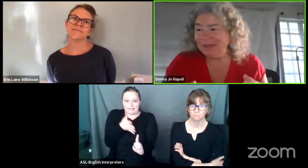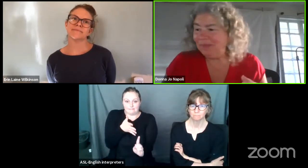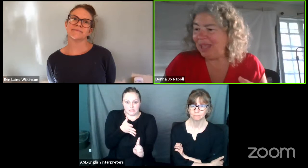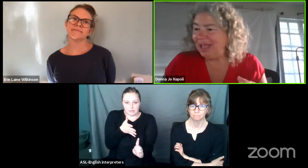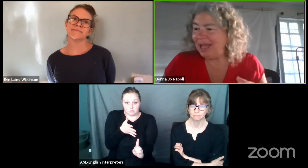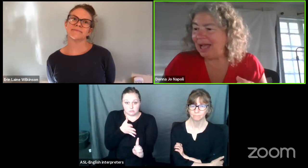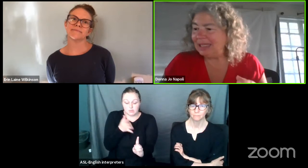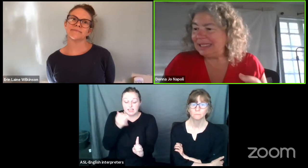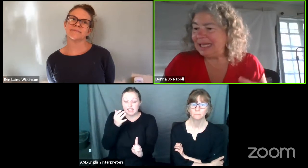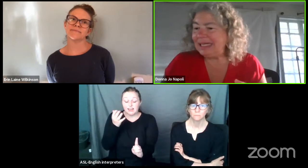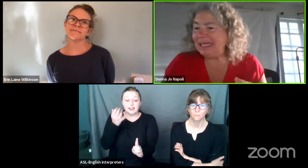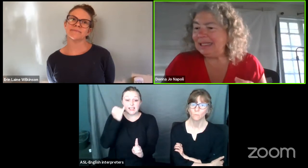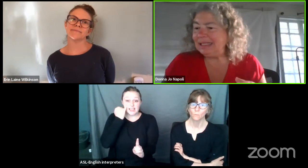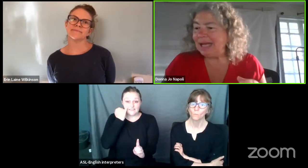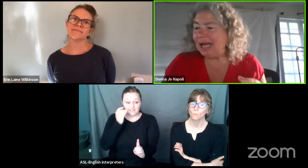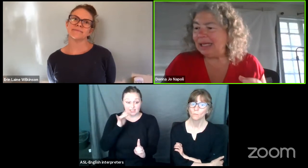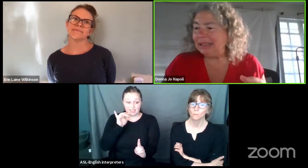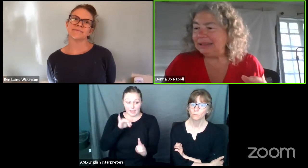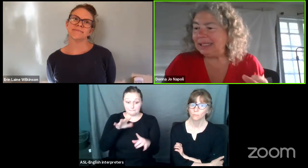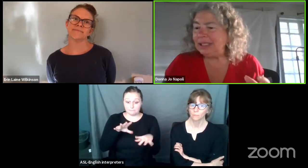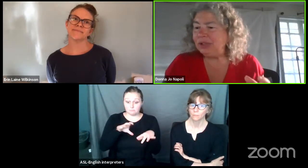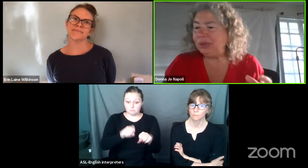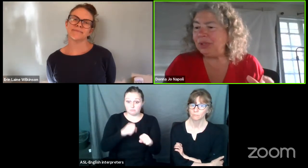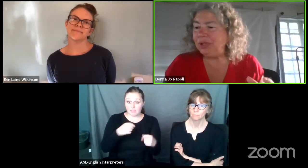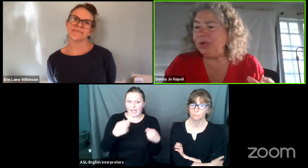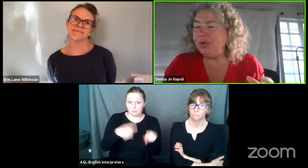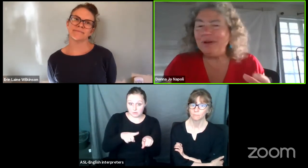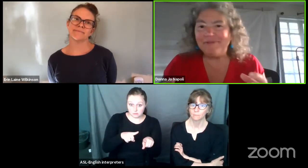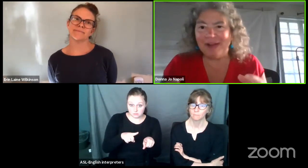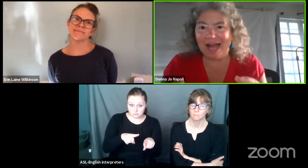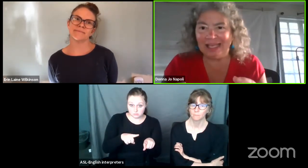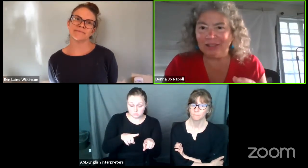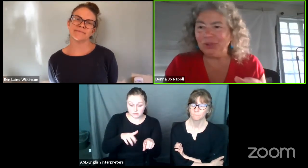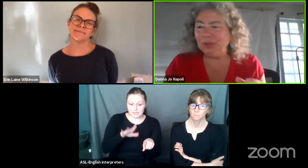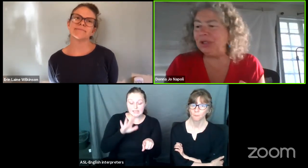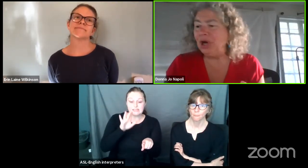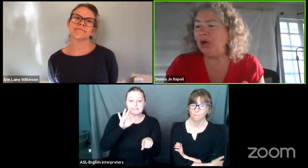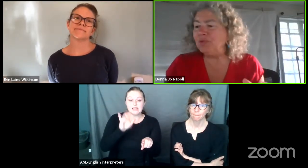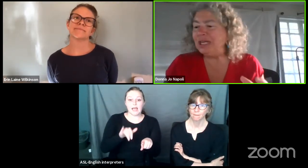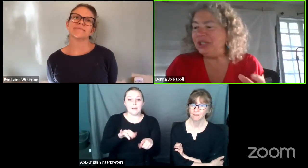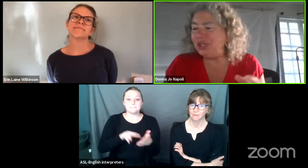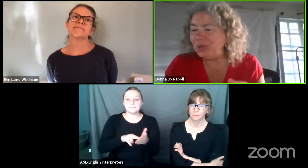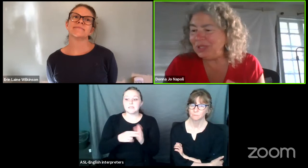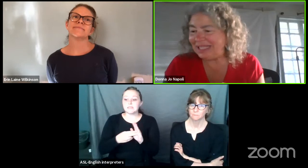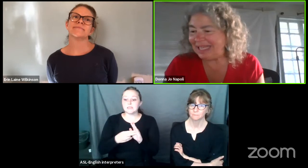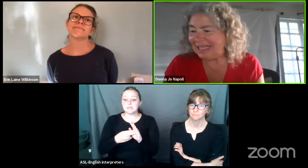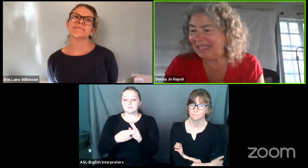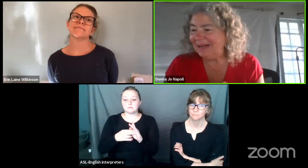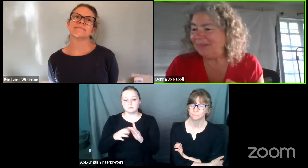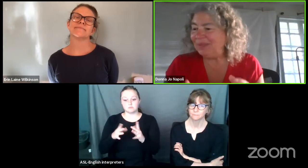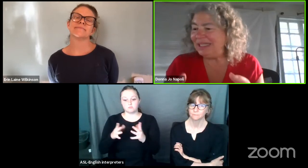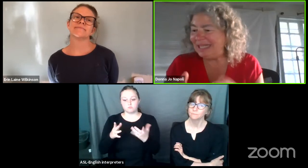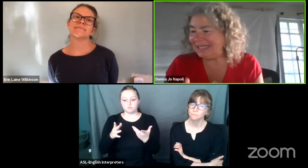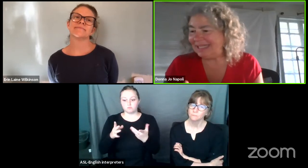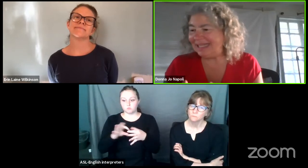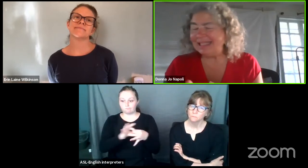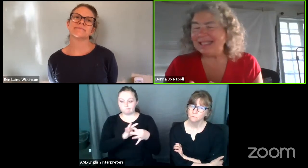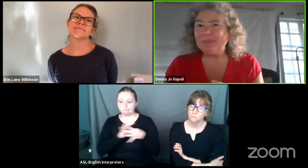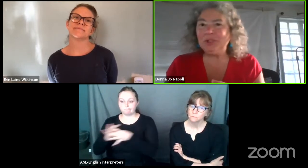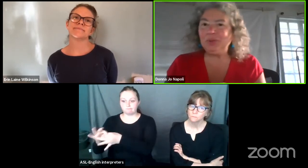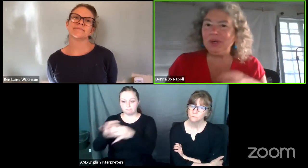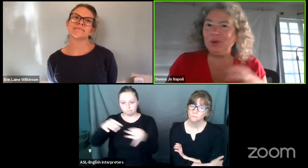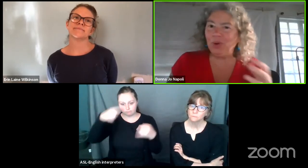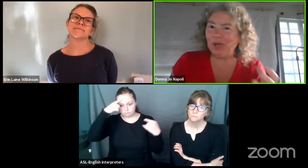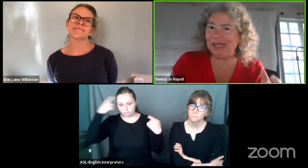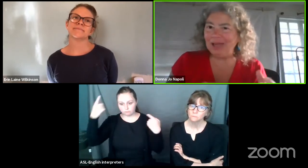is one, tending toward unifying, toward reducing the